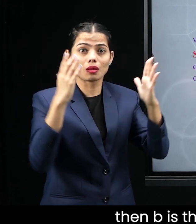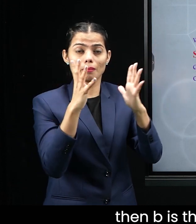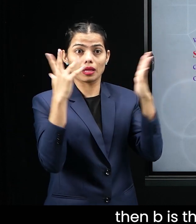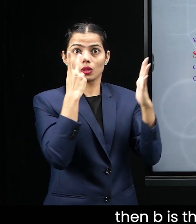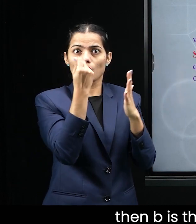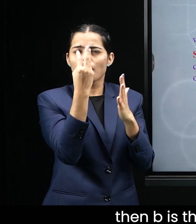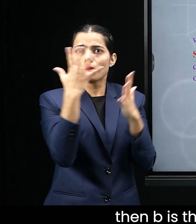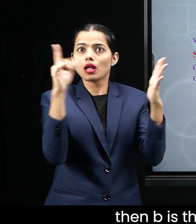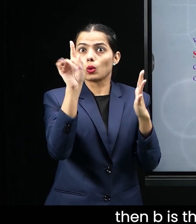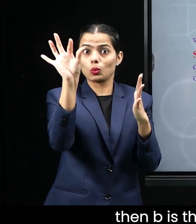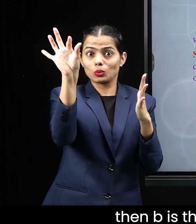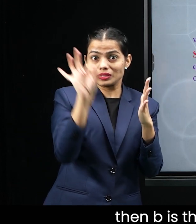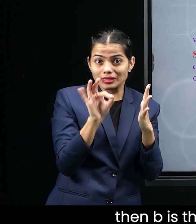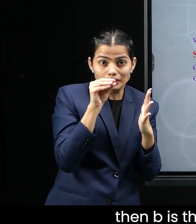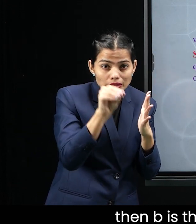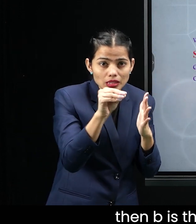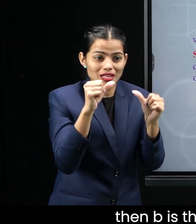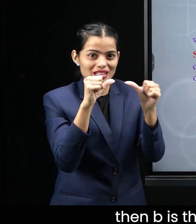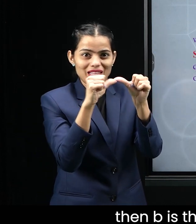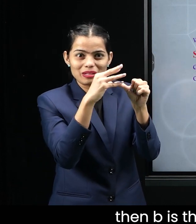common factor of A and B.